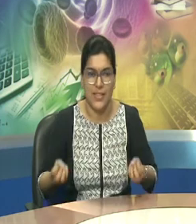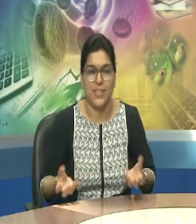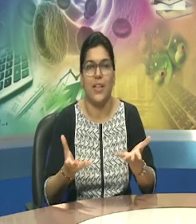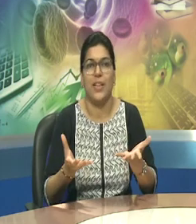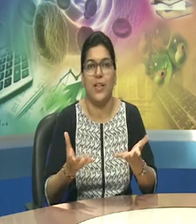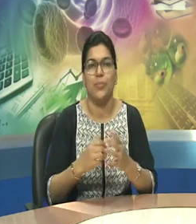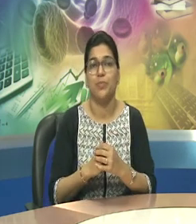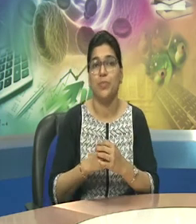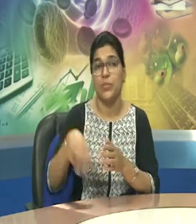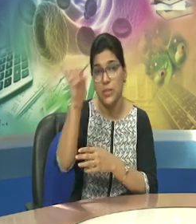enterprise.